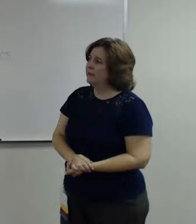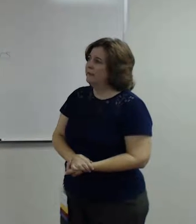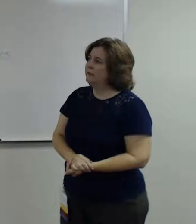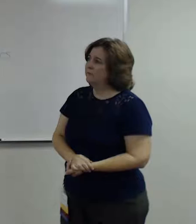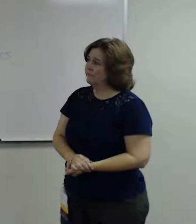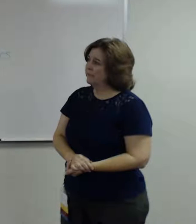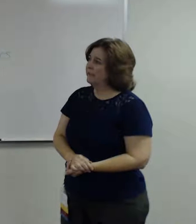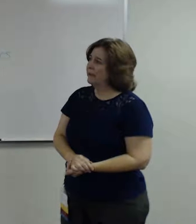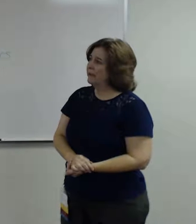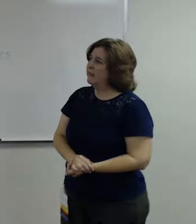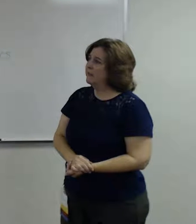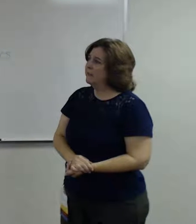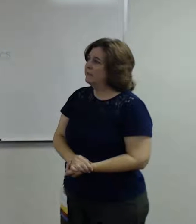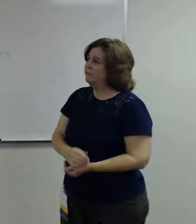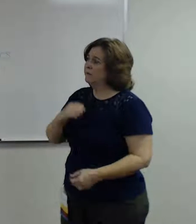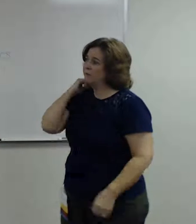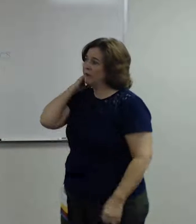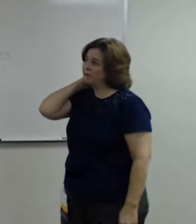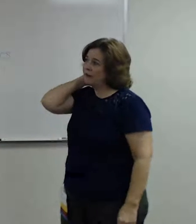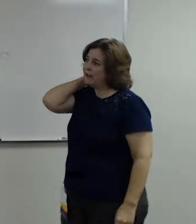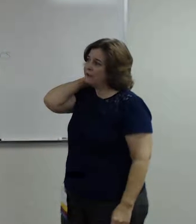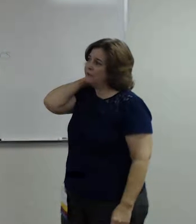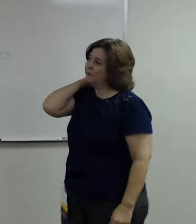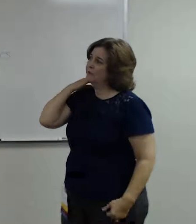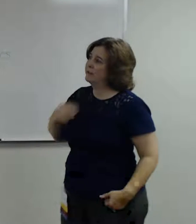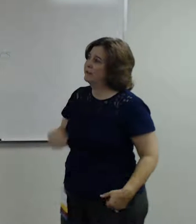This is one reason that I'm in this room. I'm trying to